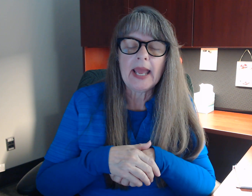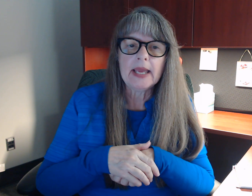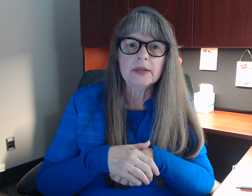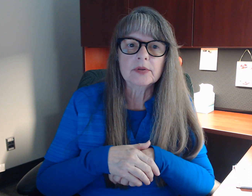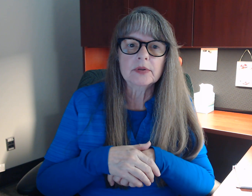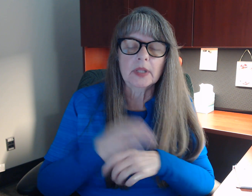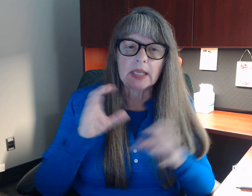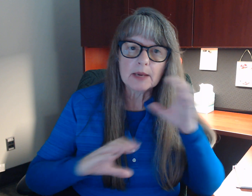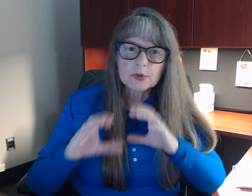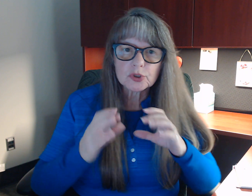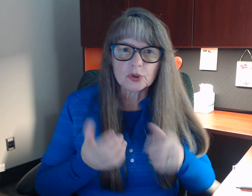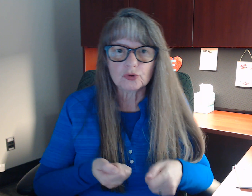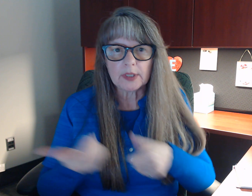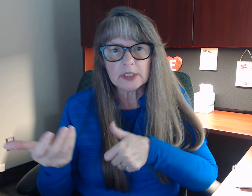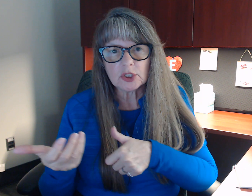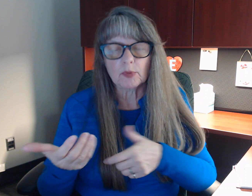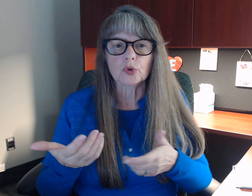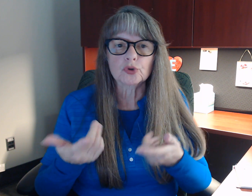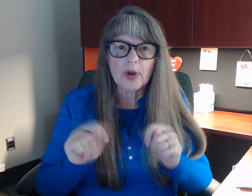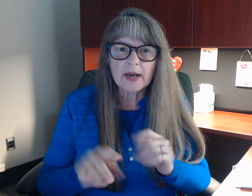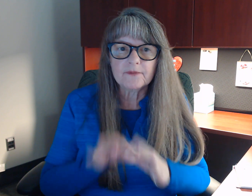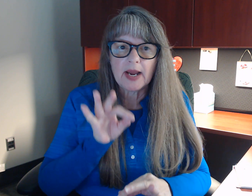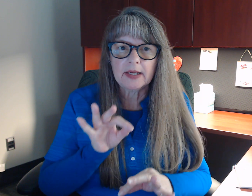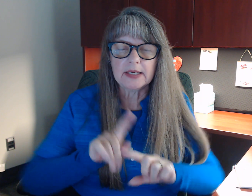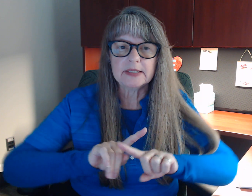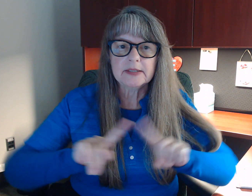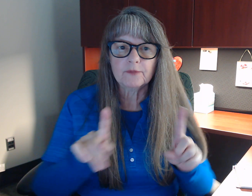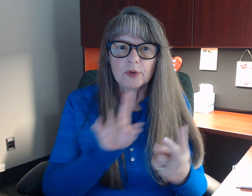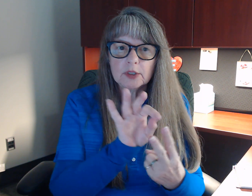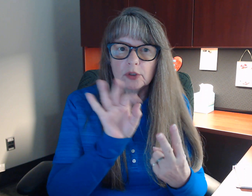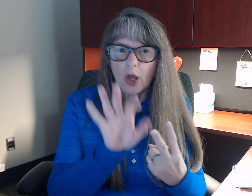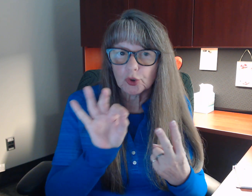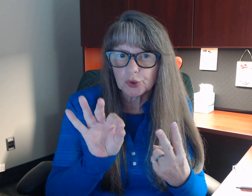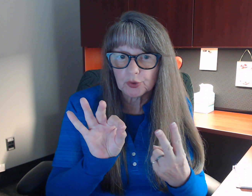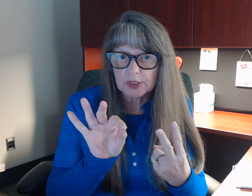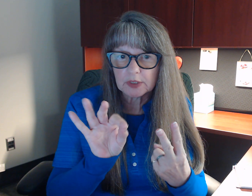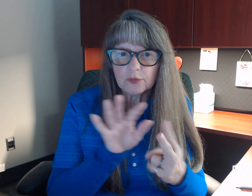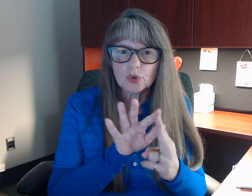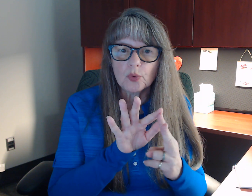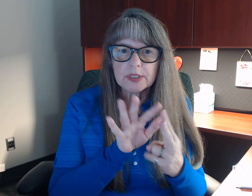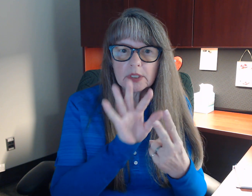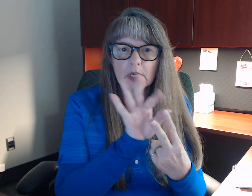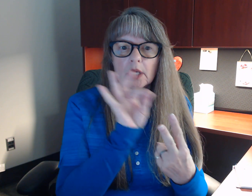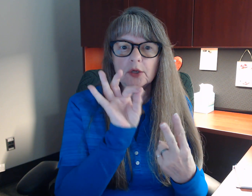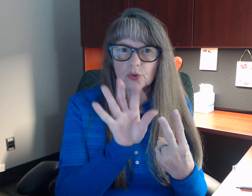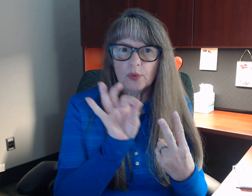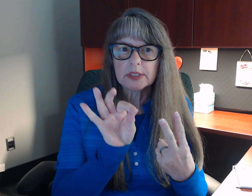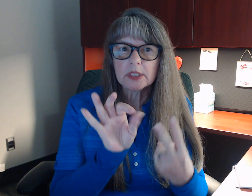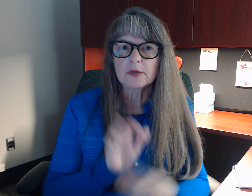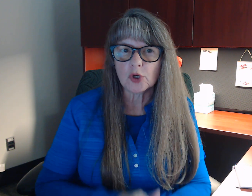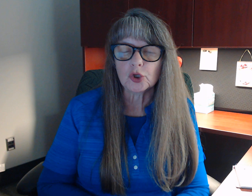and the chemicals to try to ditch them or try to find a different alternative a different